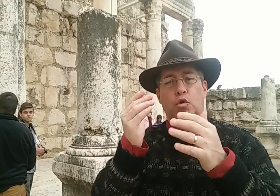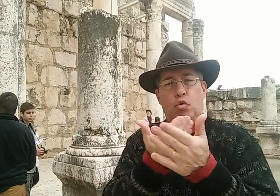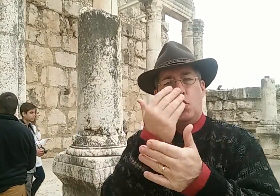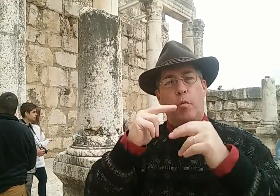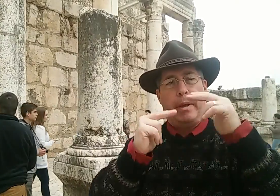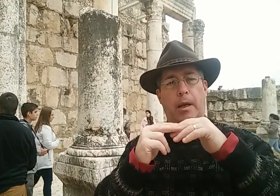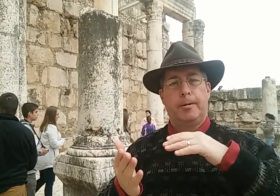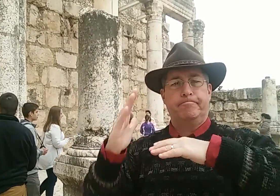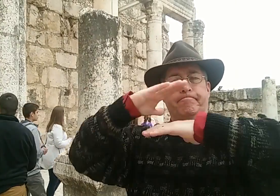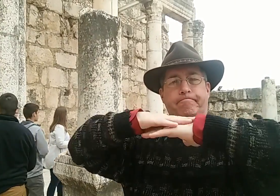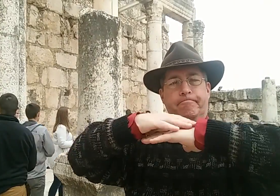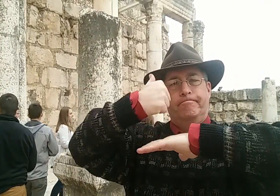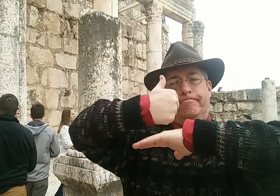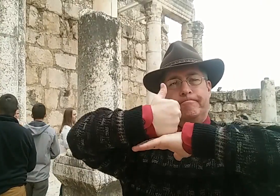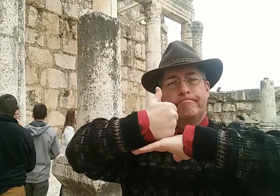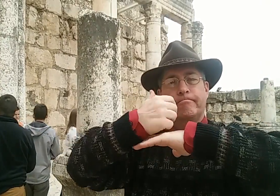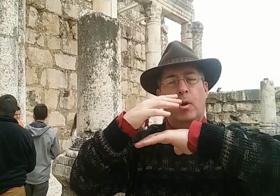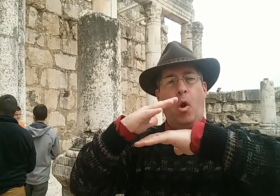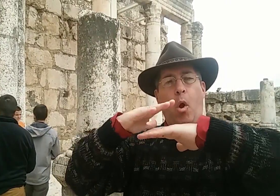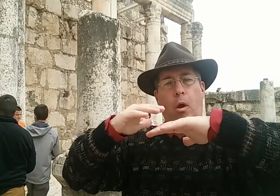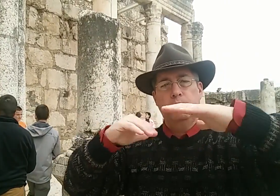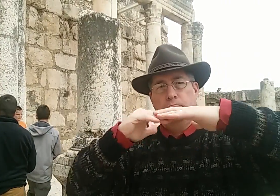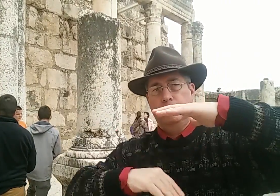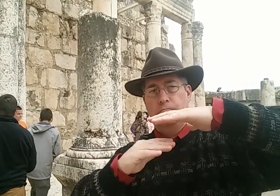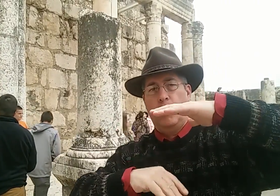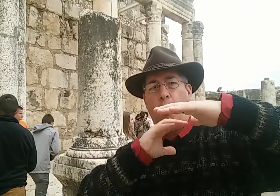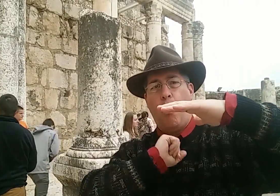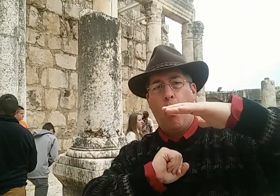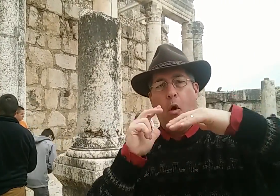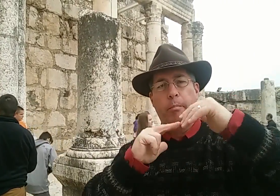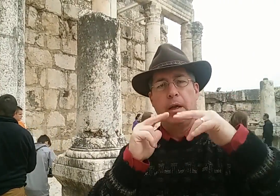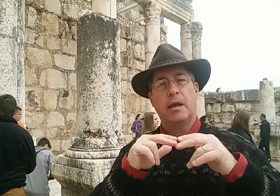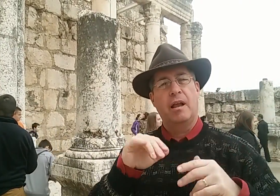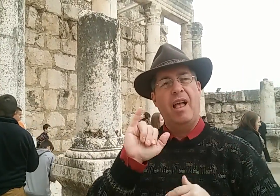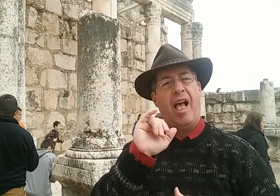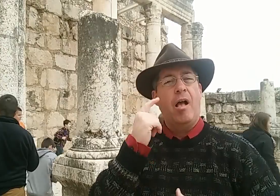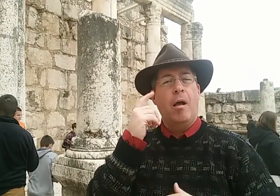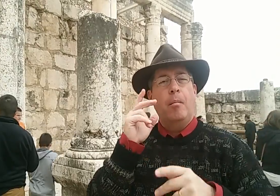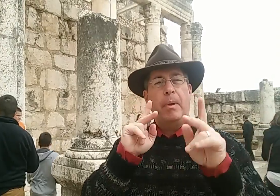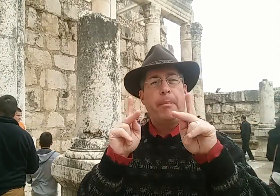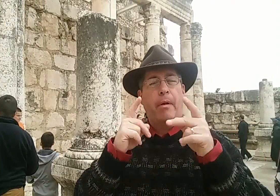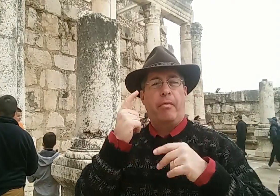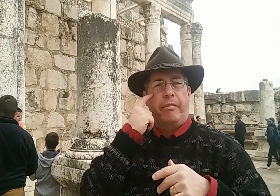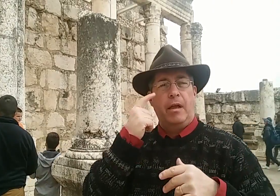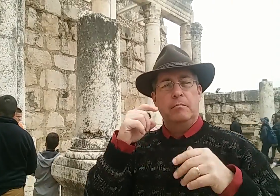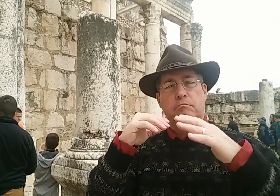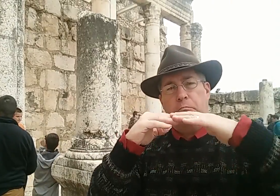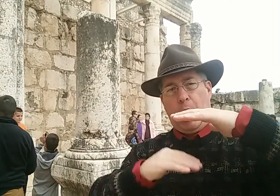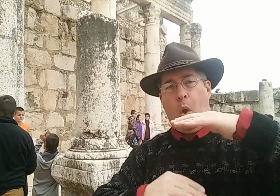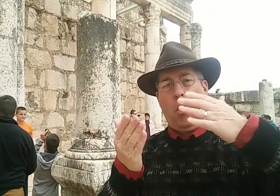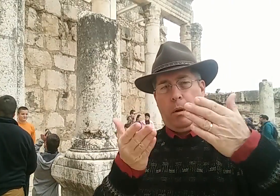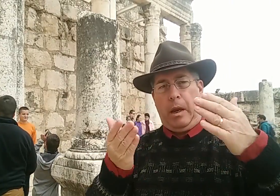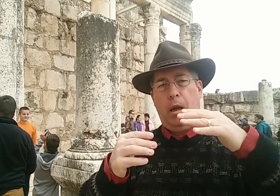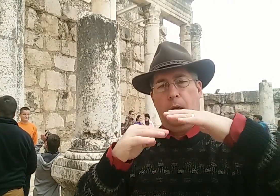that Jesus worshiped here. Well, this was actually built on top of the actual synagogue of